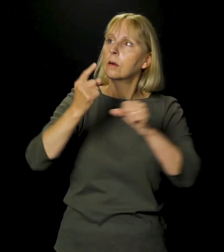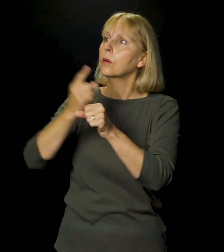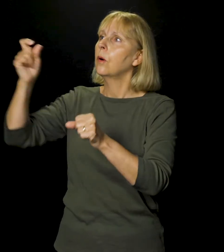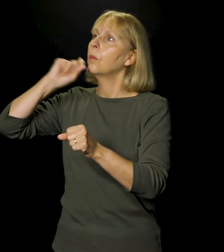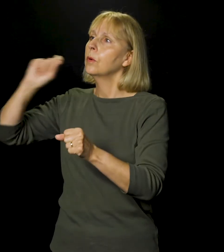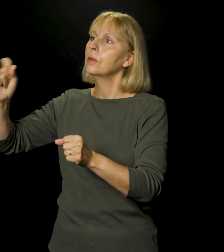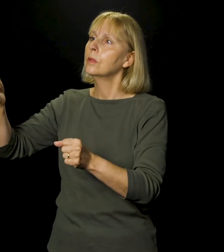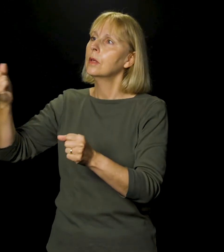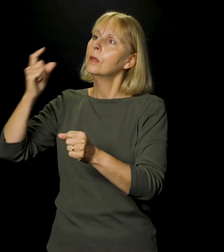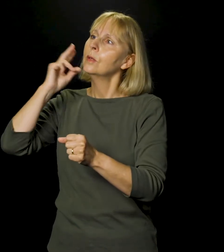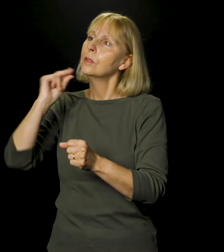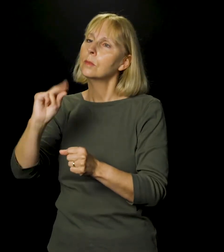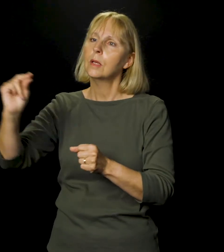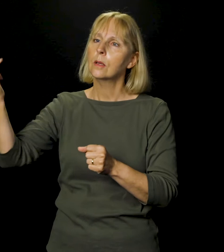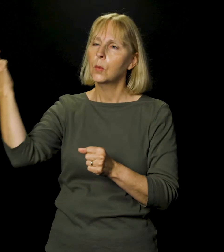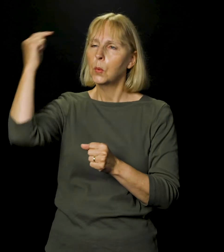life into you.